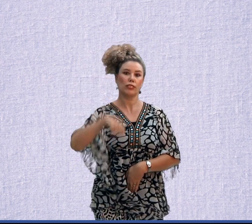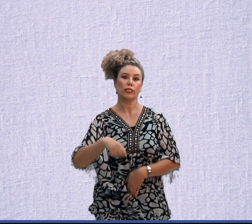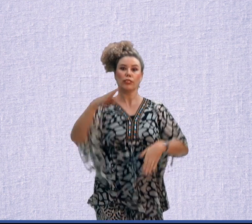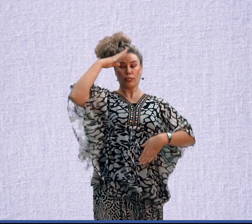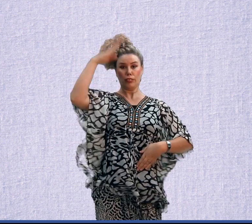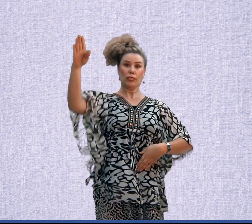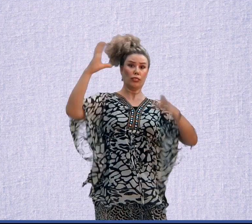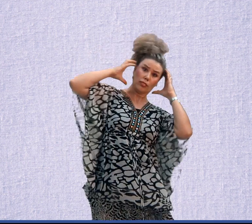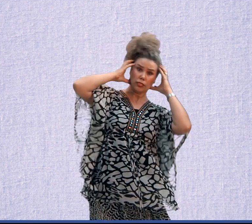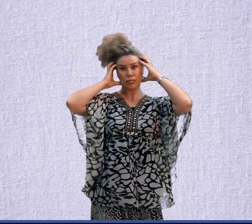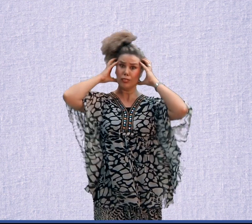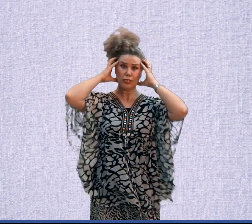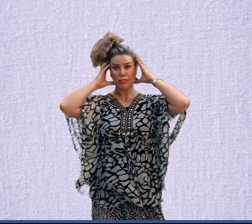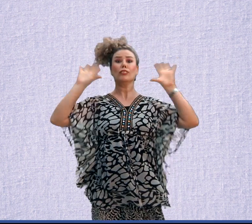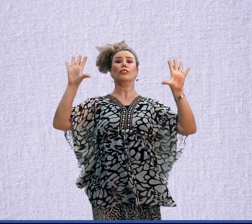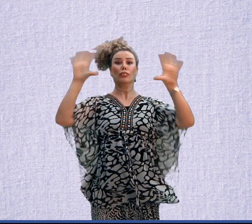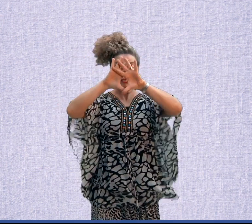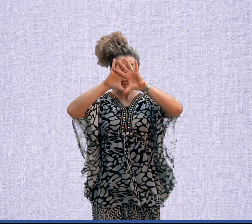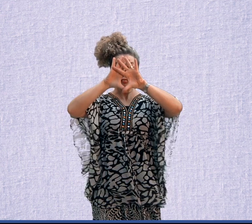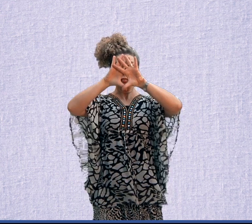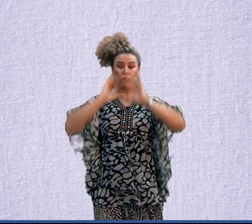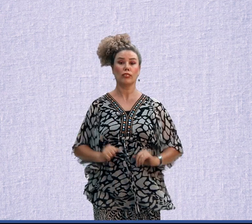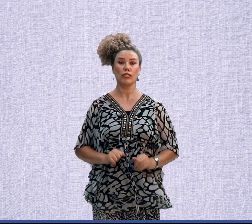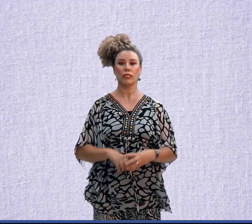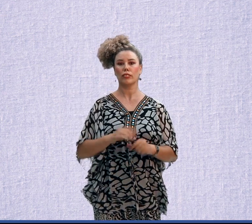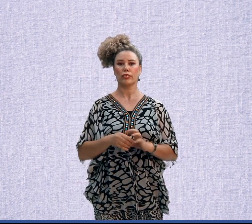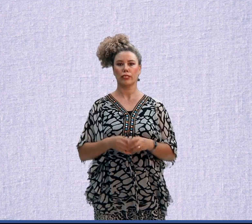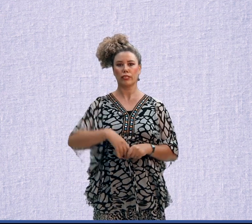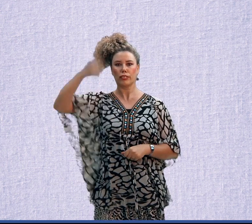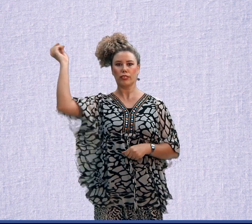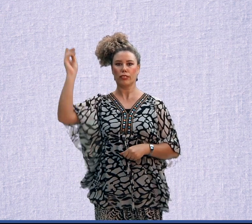Cream, Untag, Alex J, Death Upon the Roads.